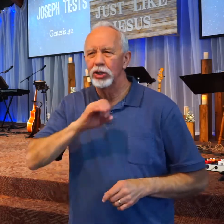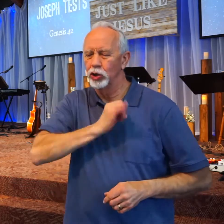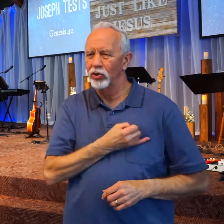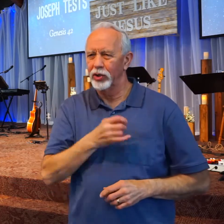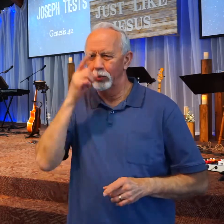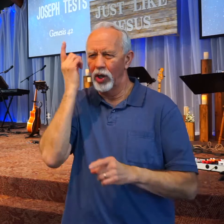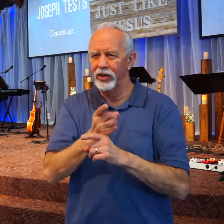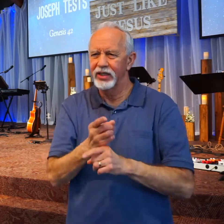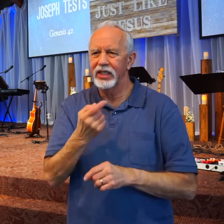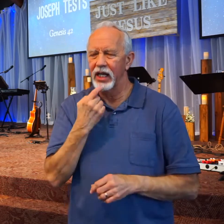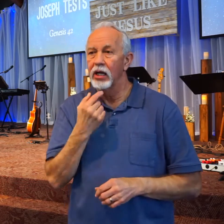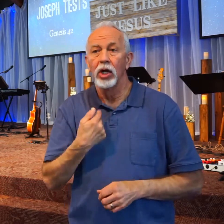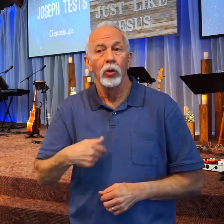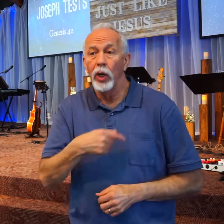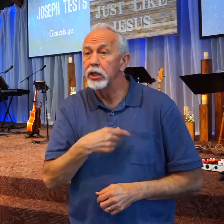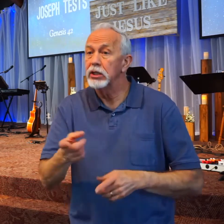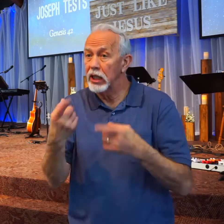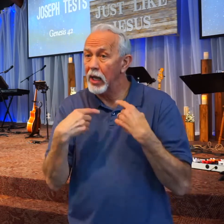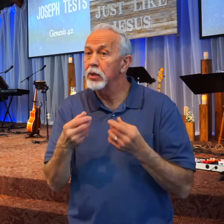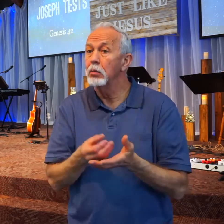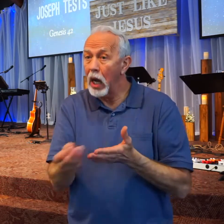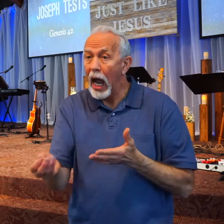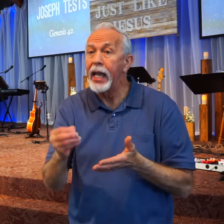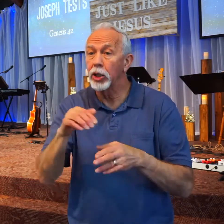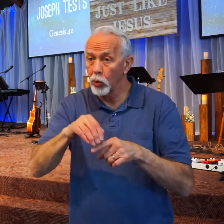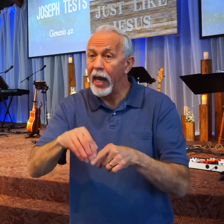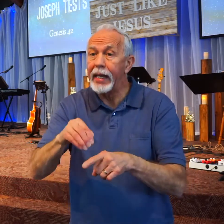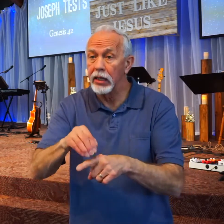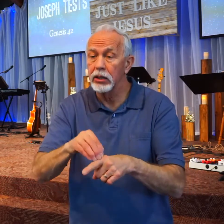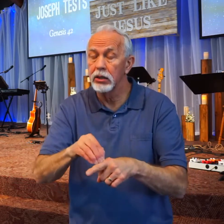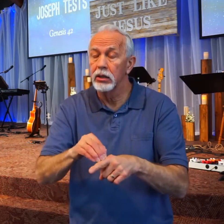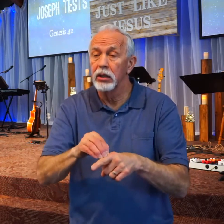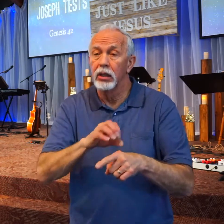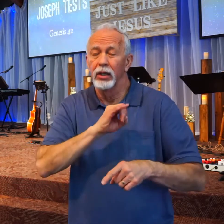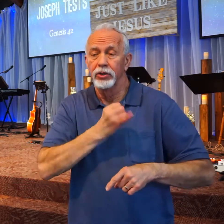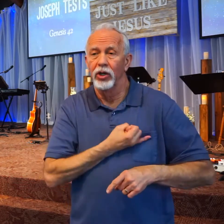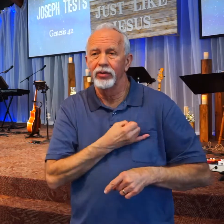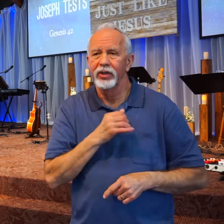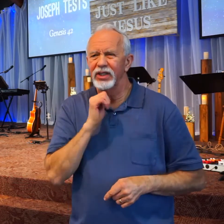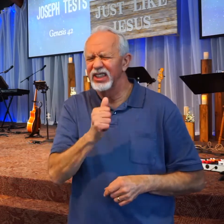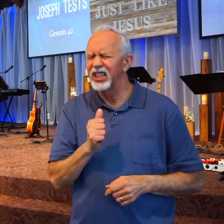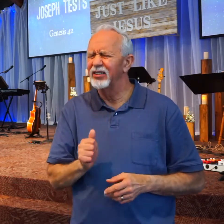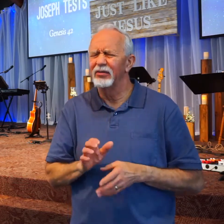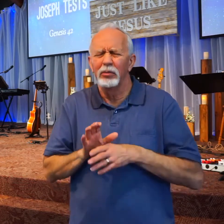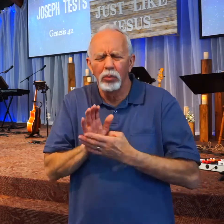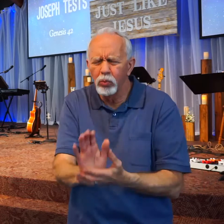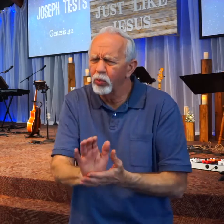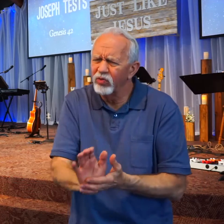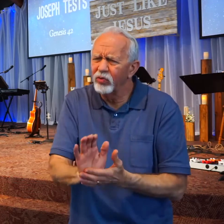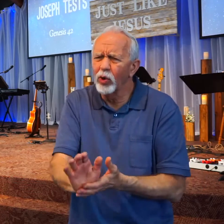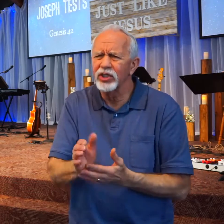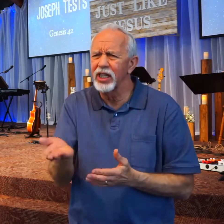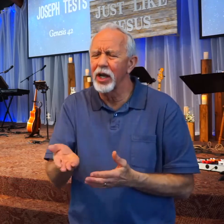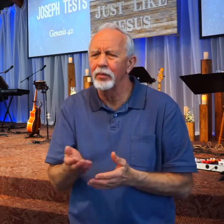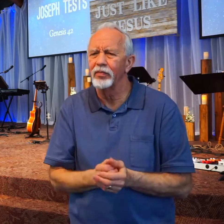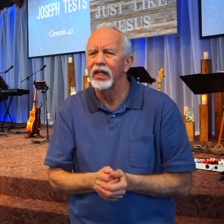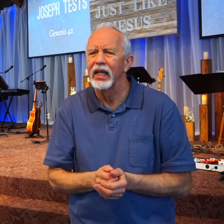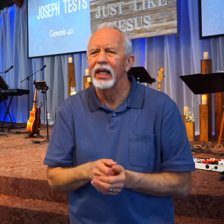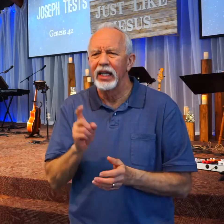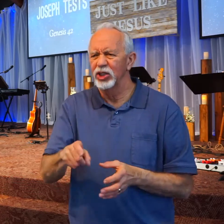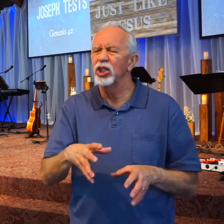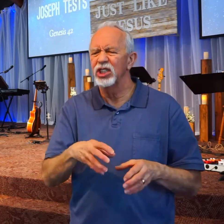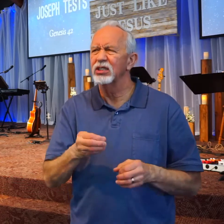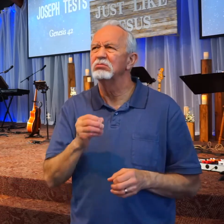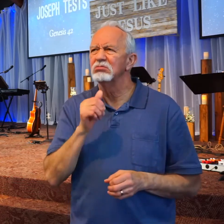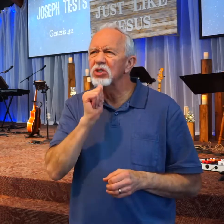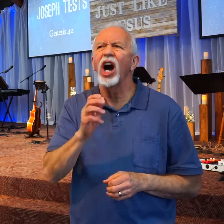that they had just come to purchase grain. And so Joseph didn't press them here at all. And they should have just left well enough